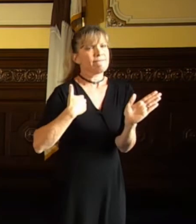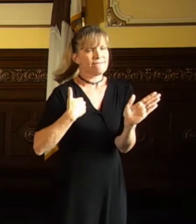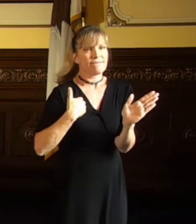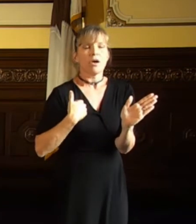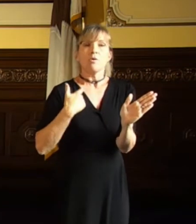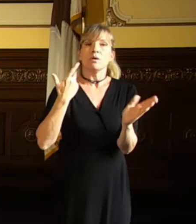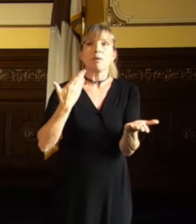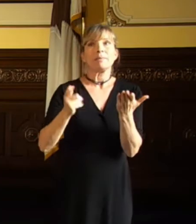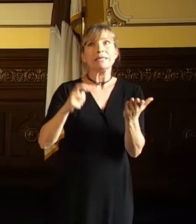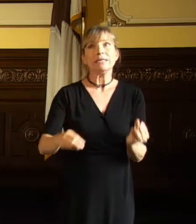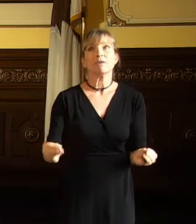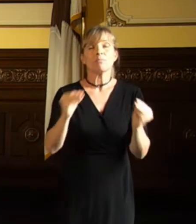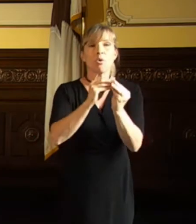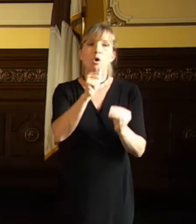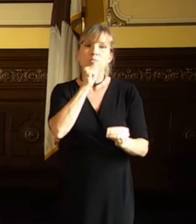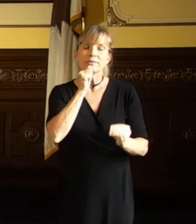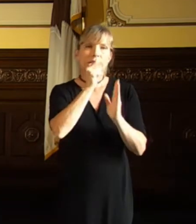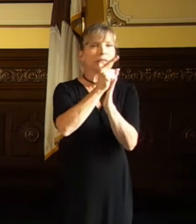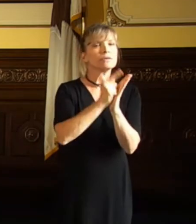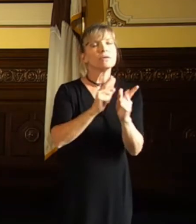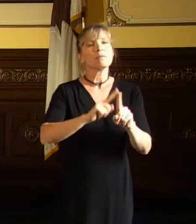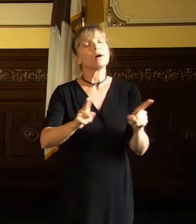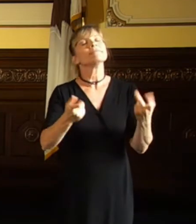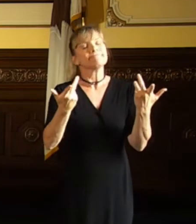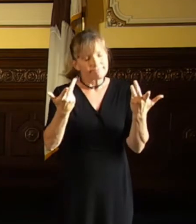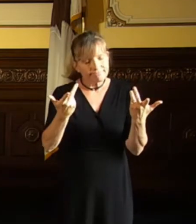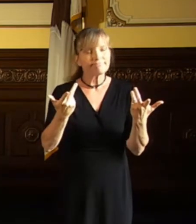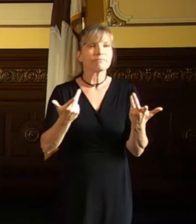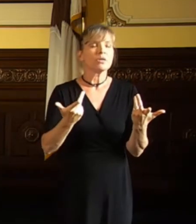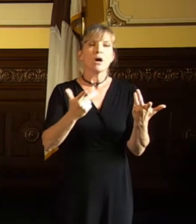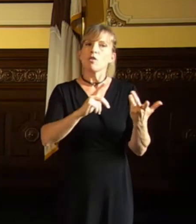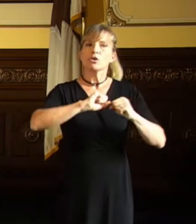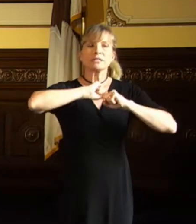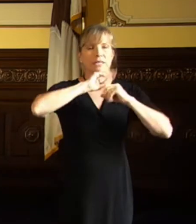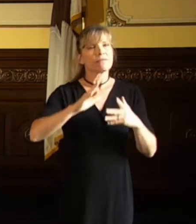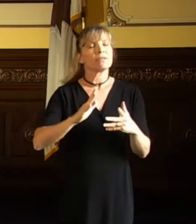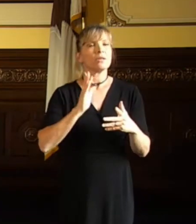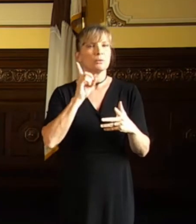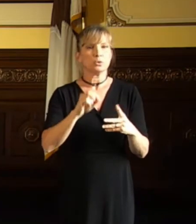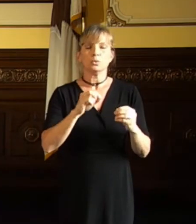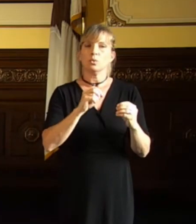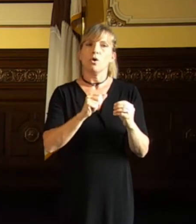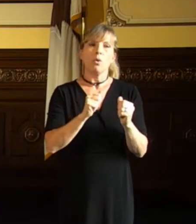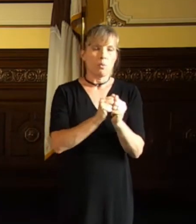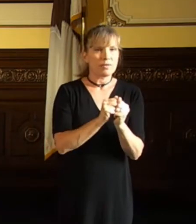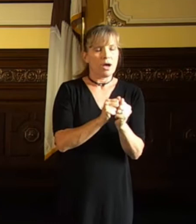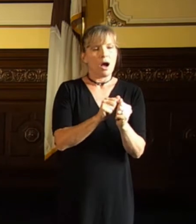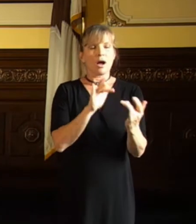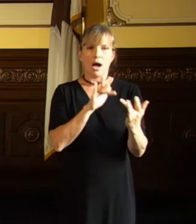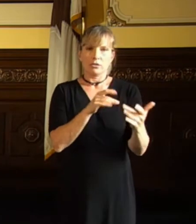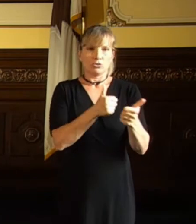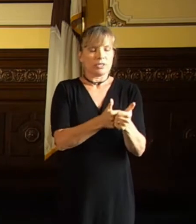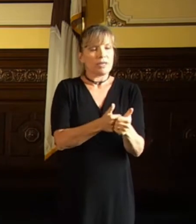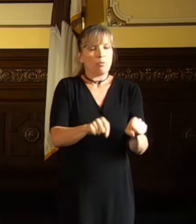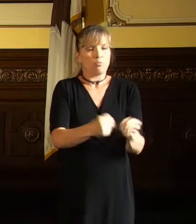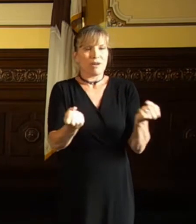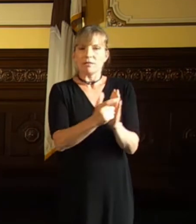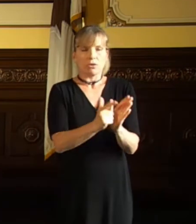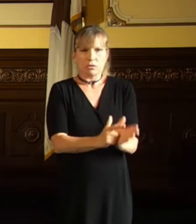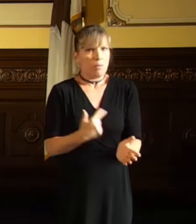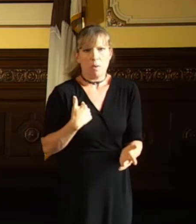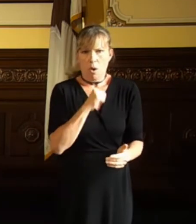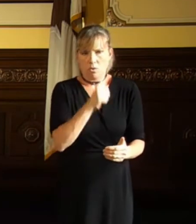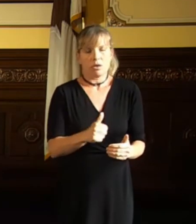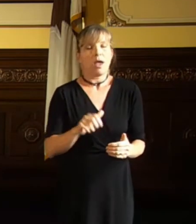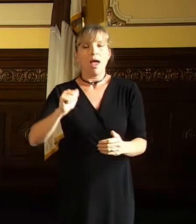need even more privacy legislation, but suffice to say, there's nothing that we're going to do with our contact tracing that will violate those laws. And